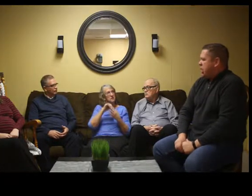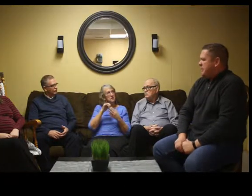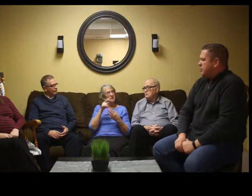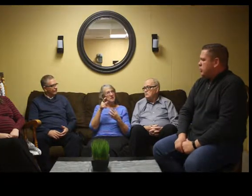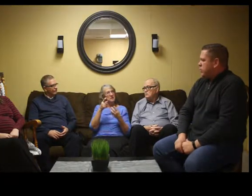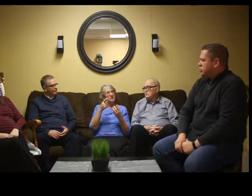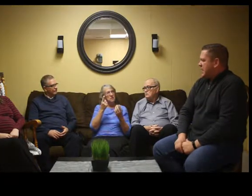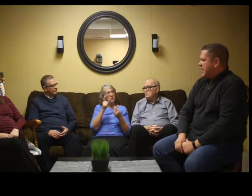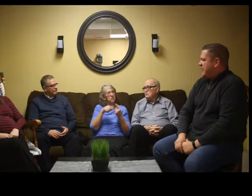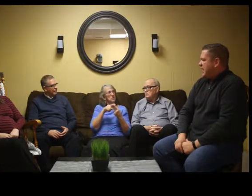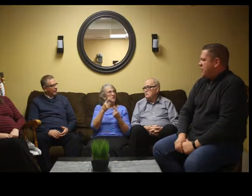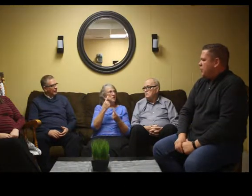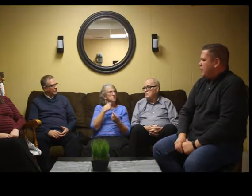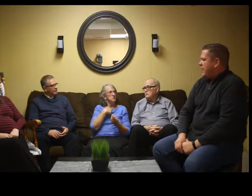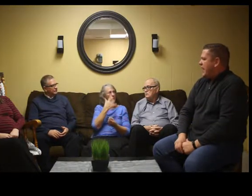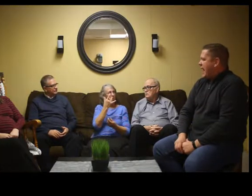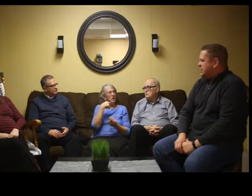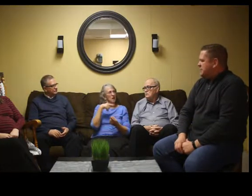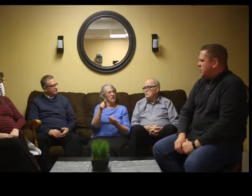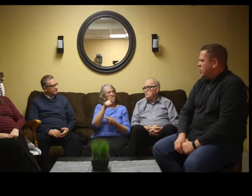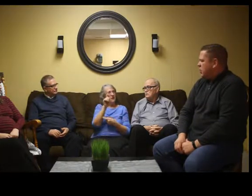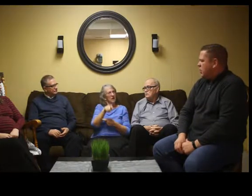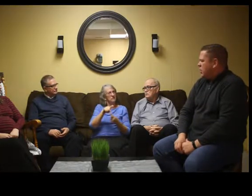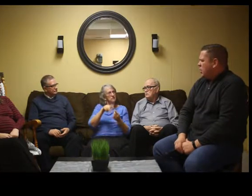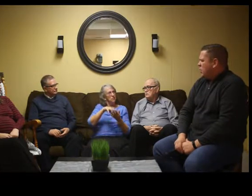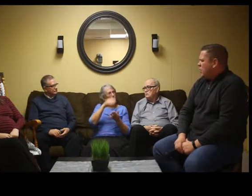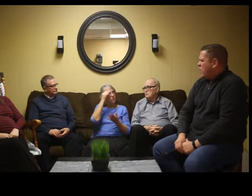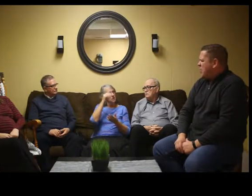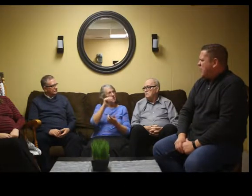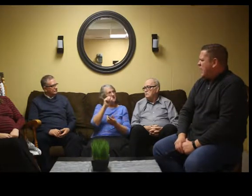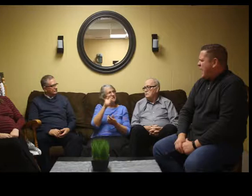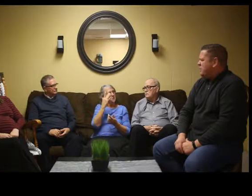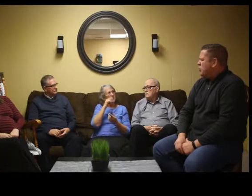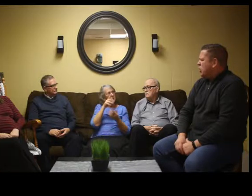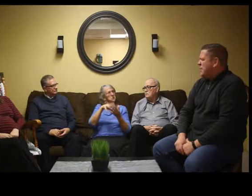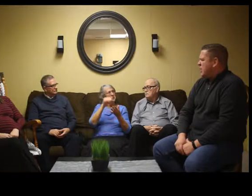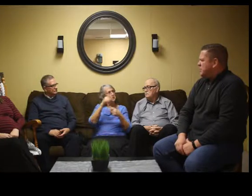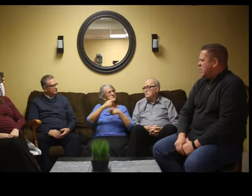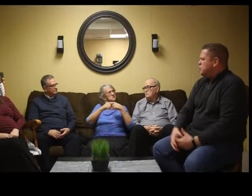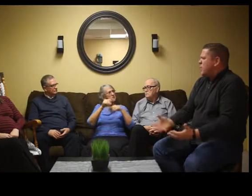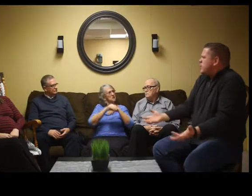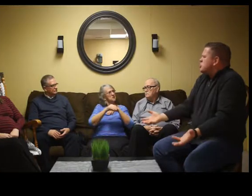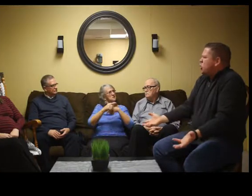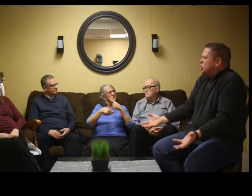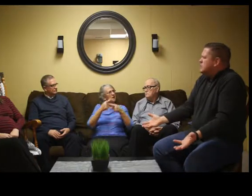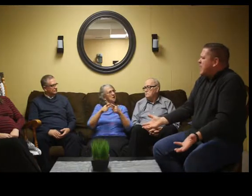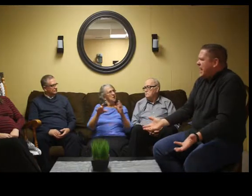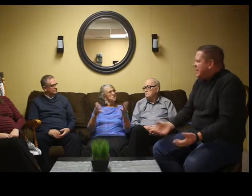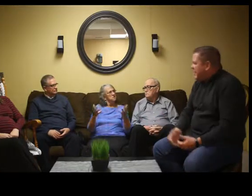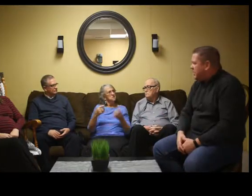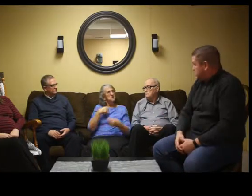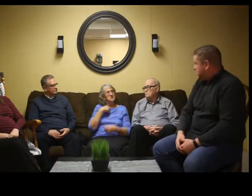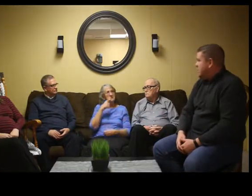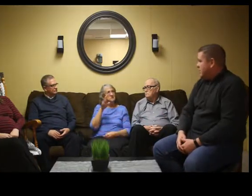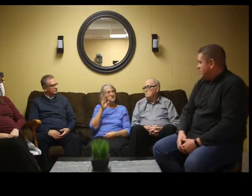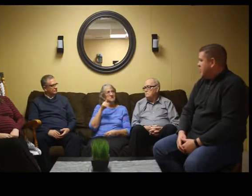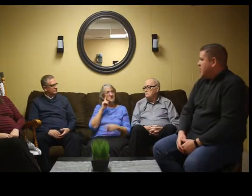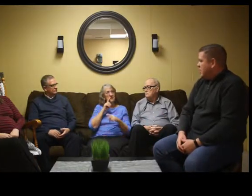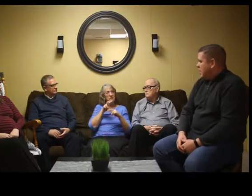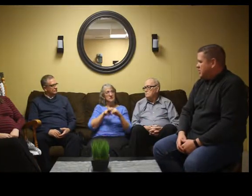people don't understand that when they ask me, you know, why do they have to learn American Sign Language? Why don't they just learn signed English? I'll just say,